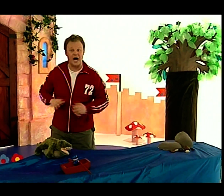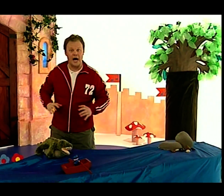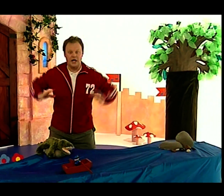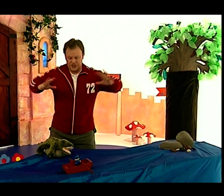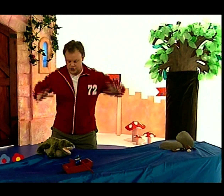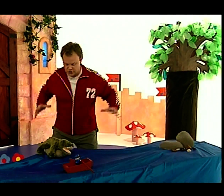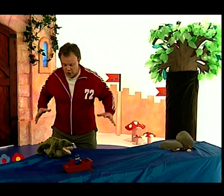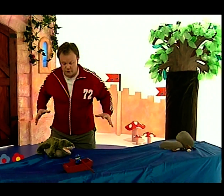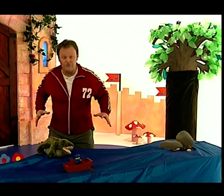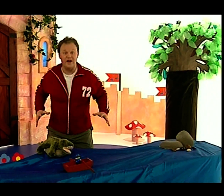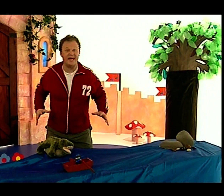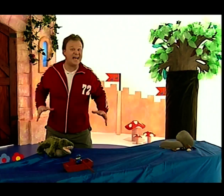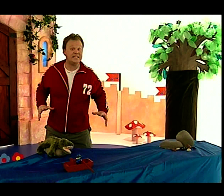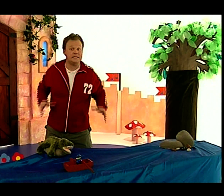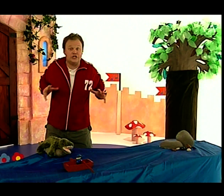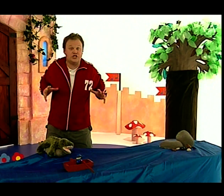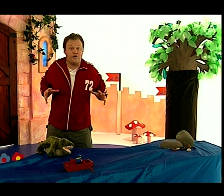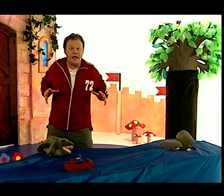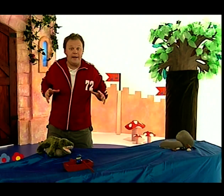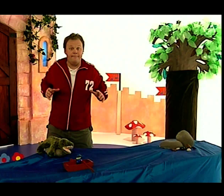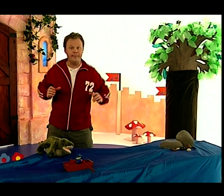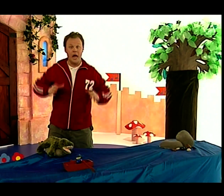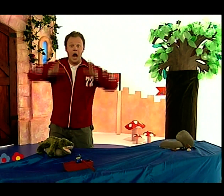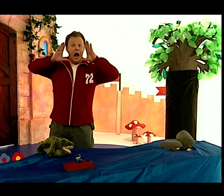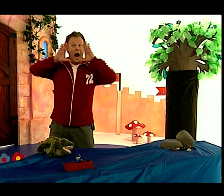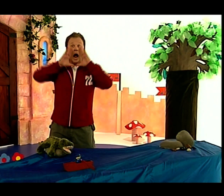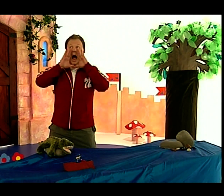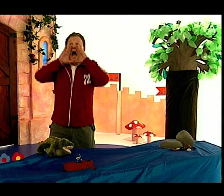crocodile, don't forget to scream.